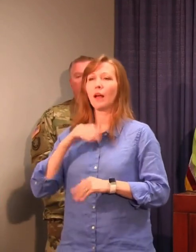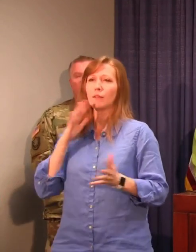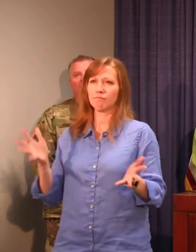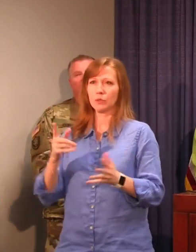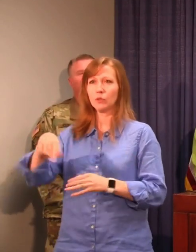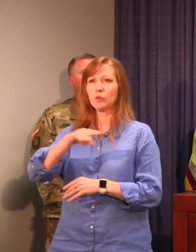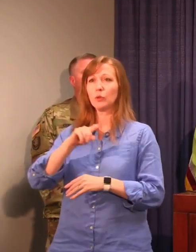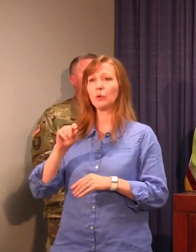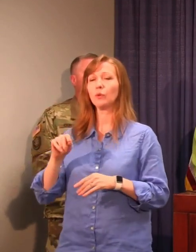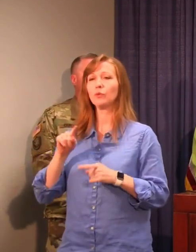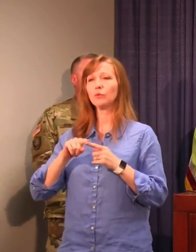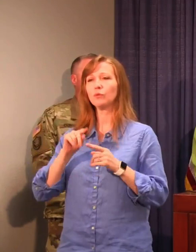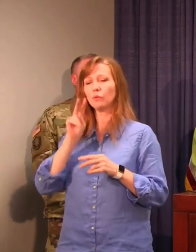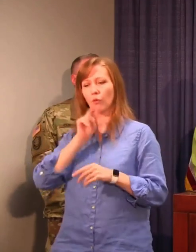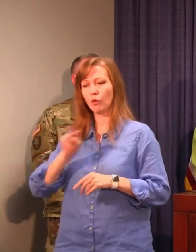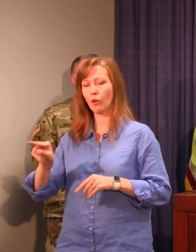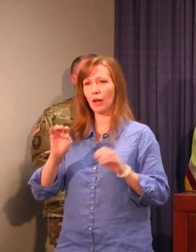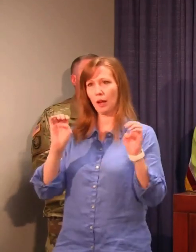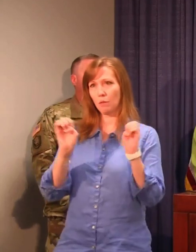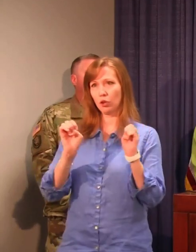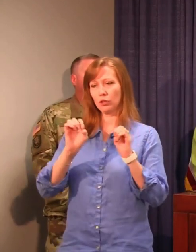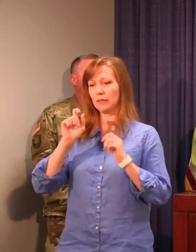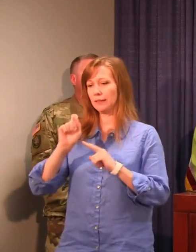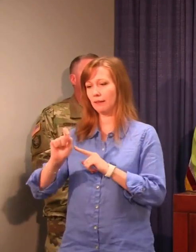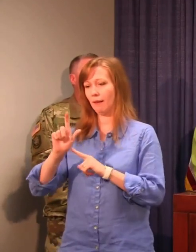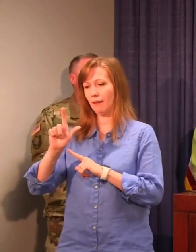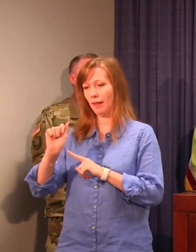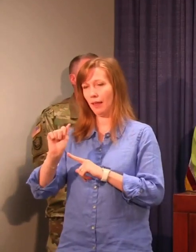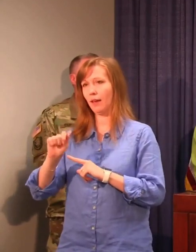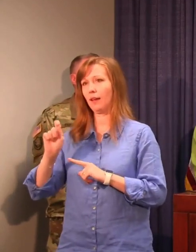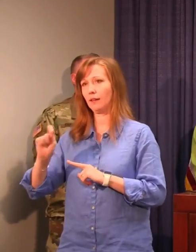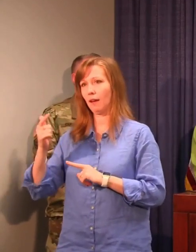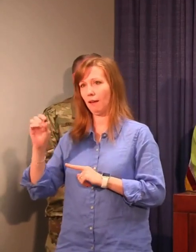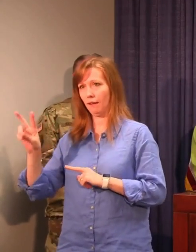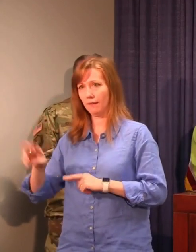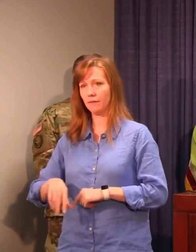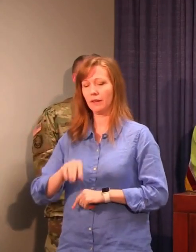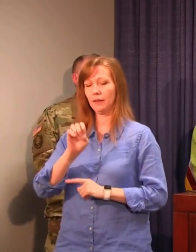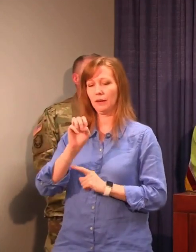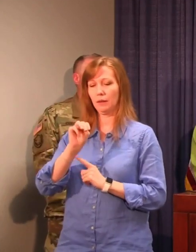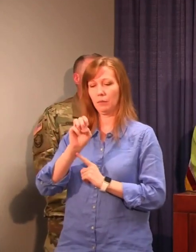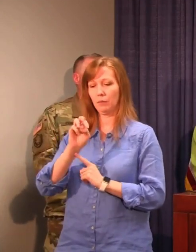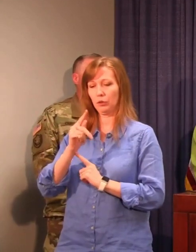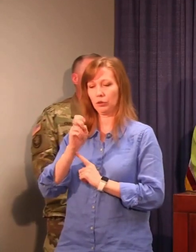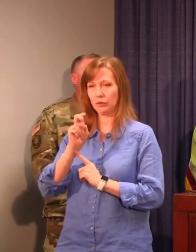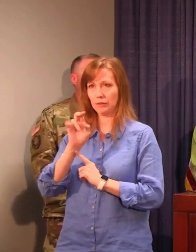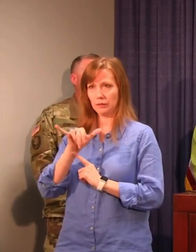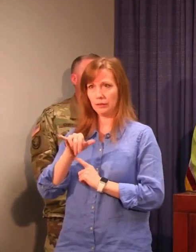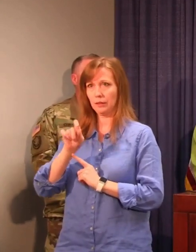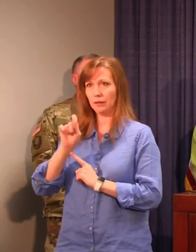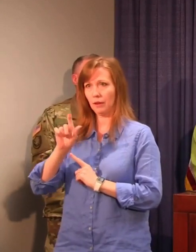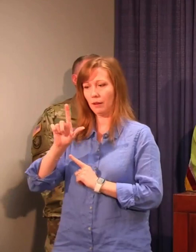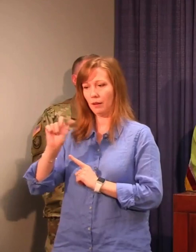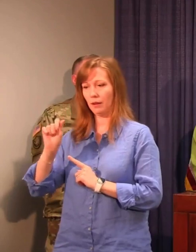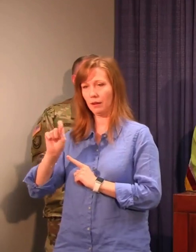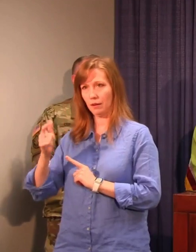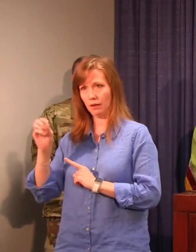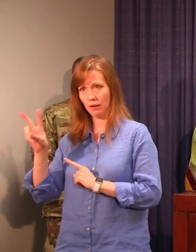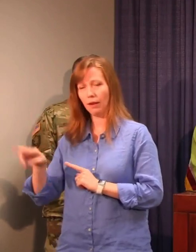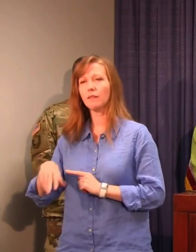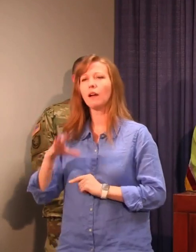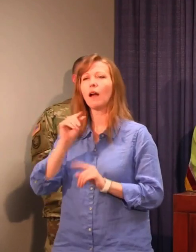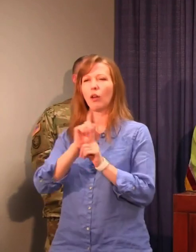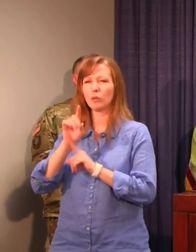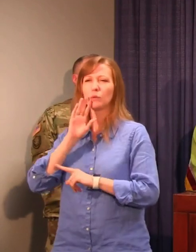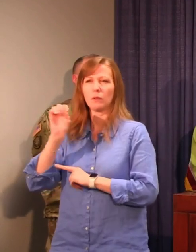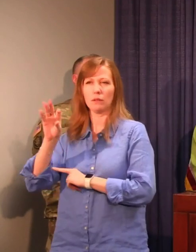emergency.la.gov. That's emergency.la.gov for the latest updates. And you can also go to a website that you'll be given in